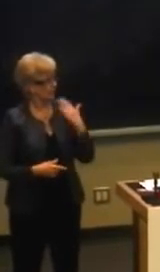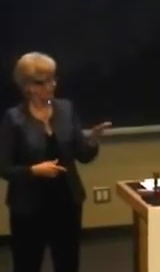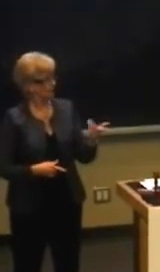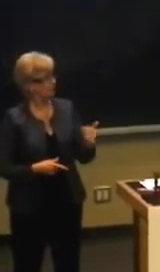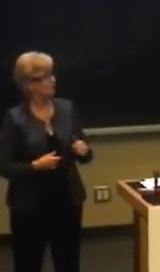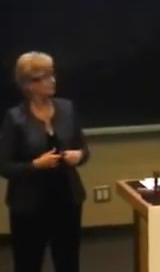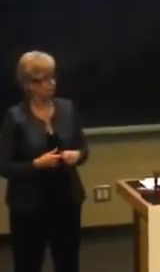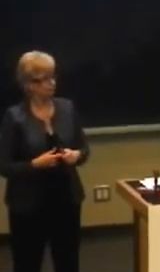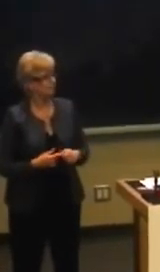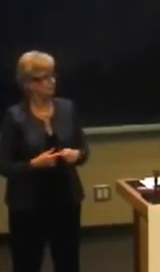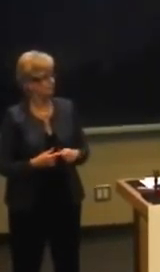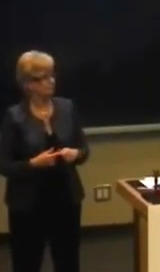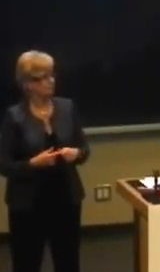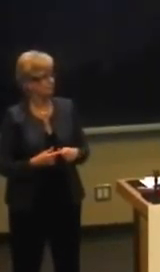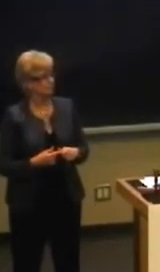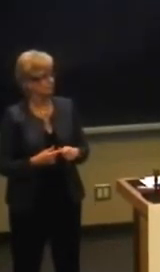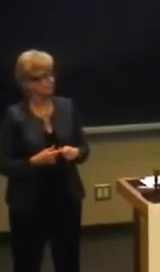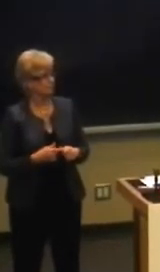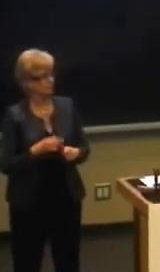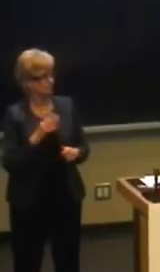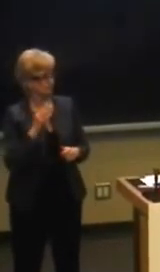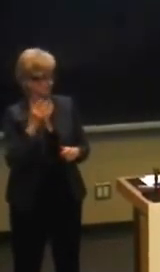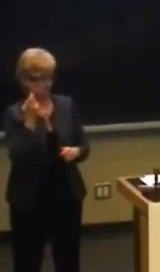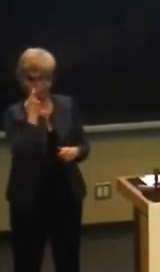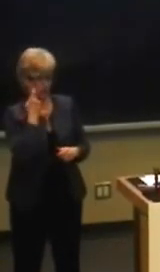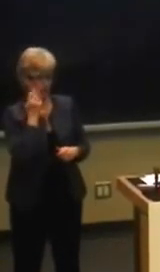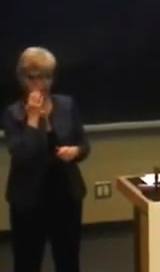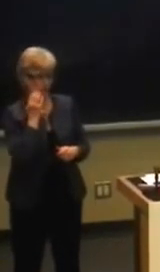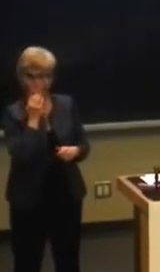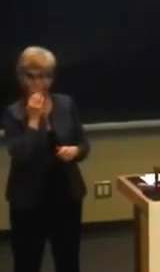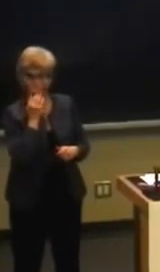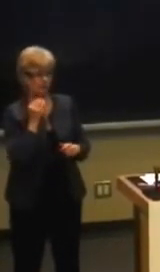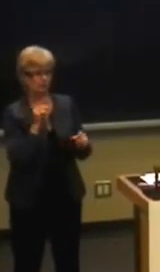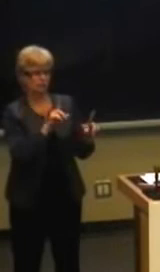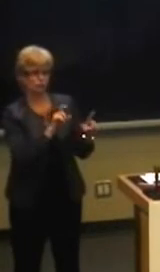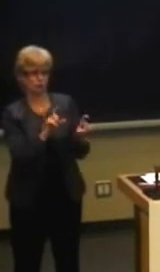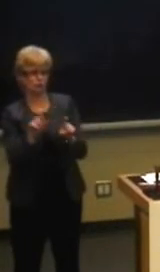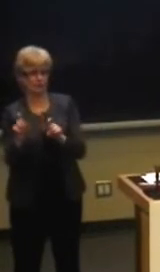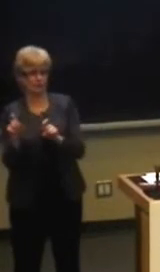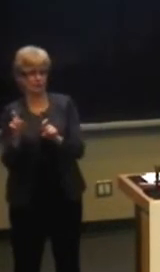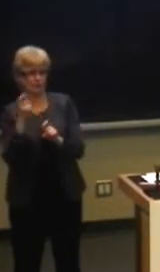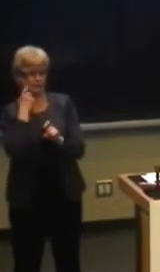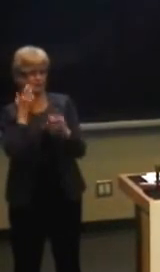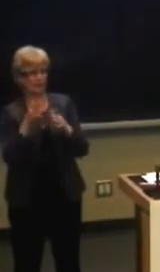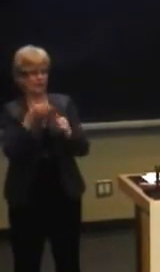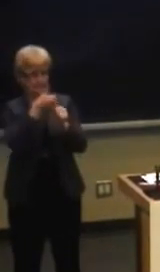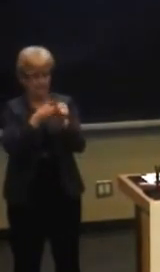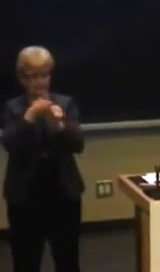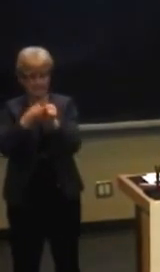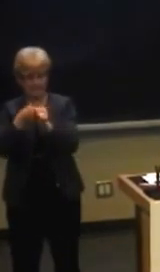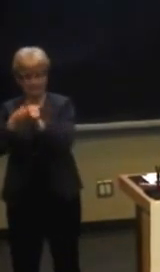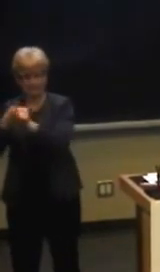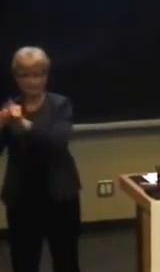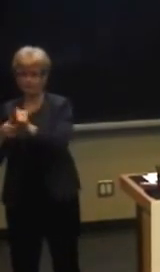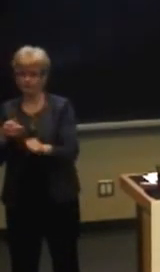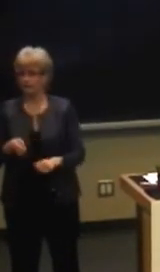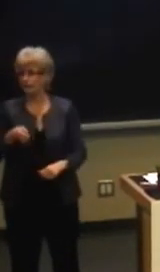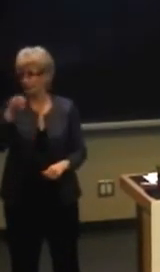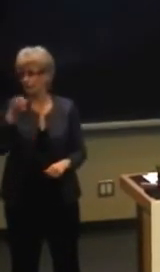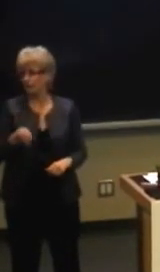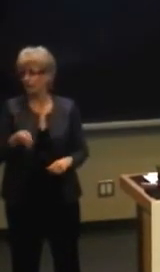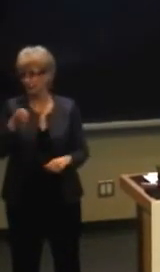guys, our colleagues on ACAP, we've just done a survey. Our survey has just been done of every single elevator on